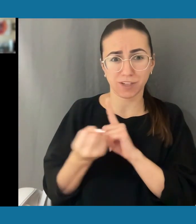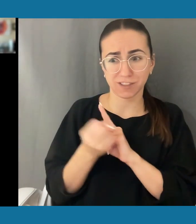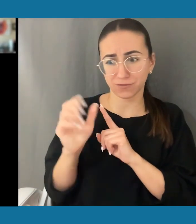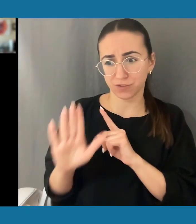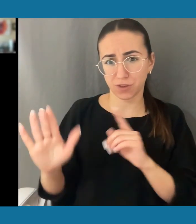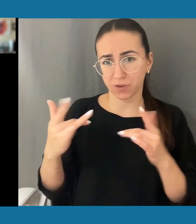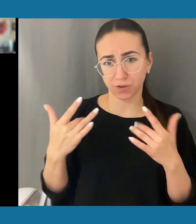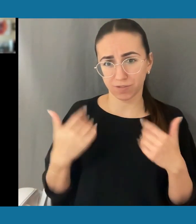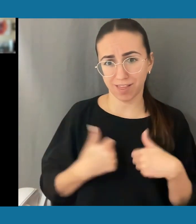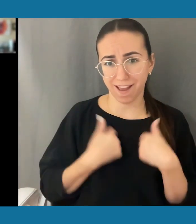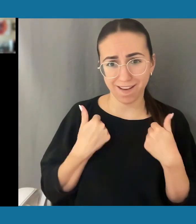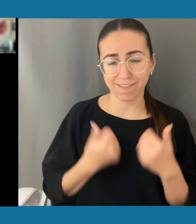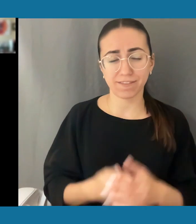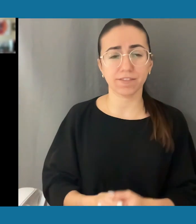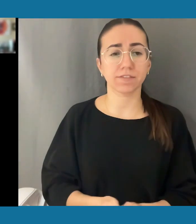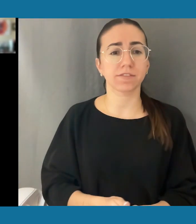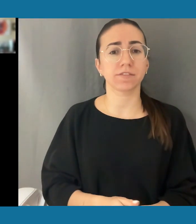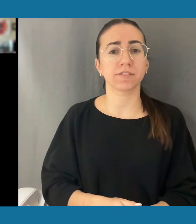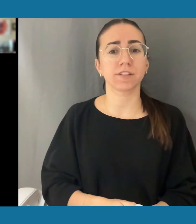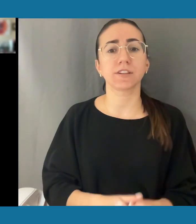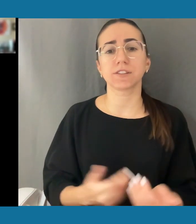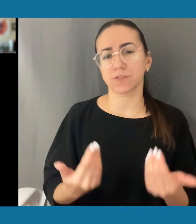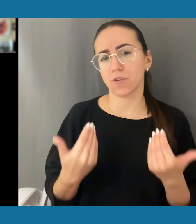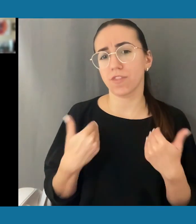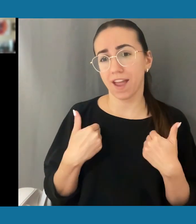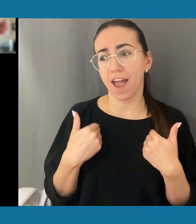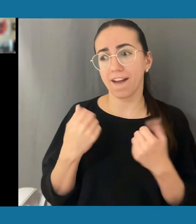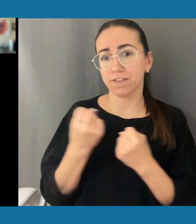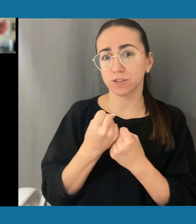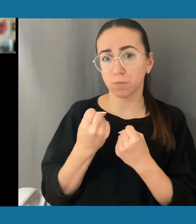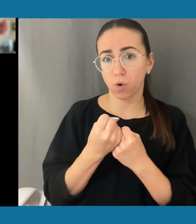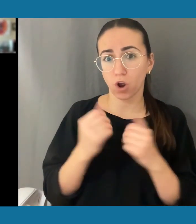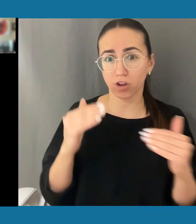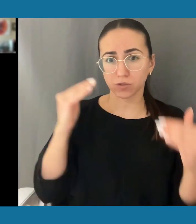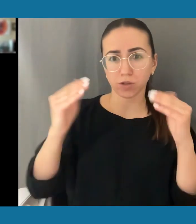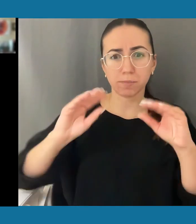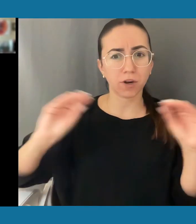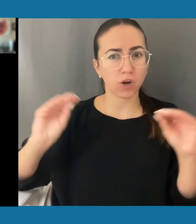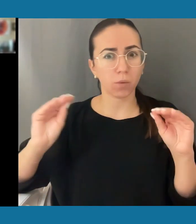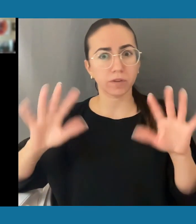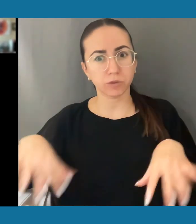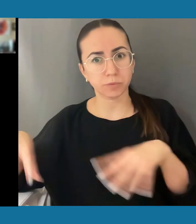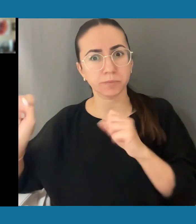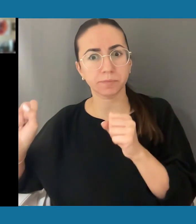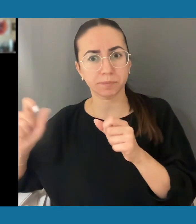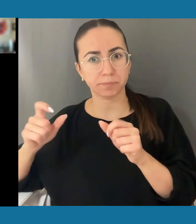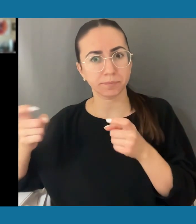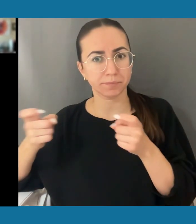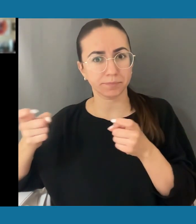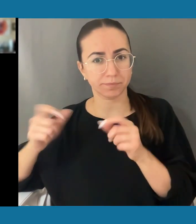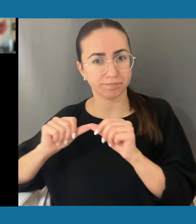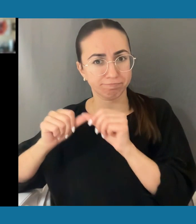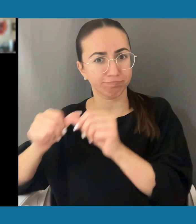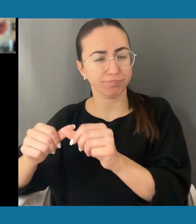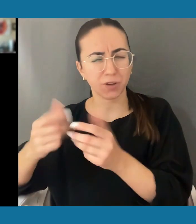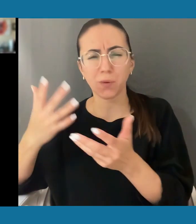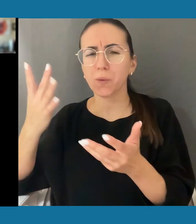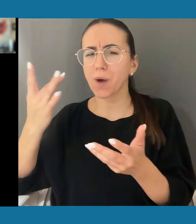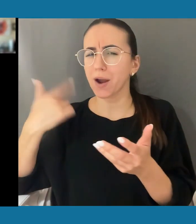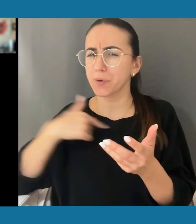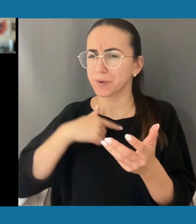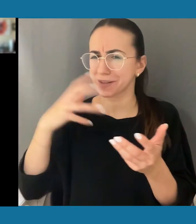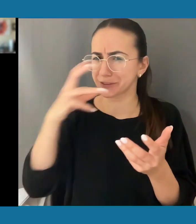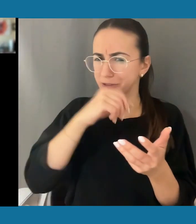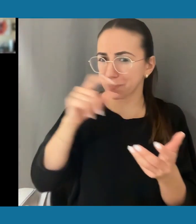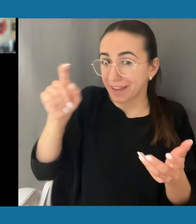scenario, it's saying that they have supported adults, but no one that's able to take custody. Why are we assuming that they need